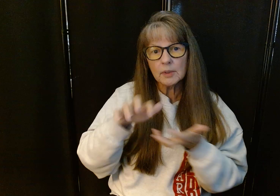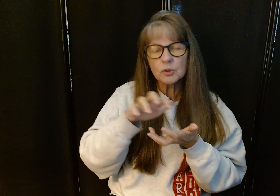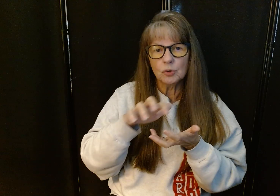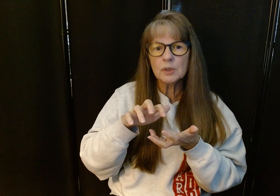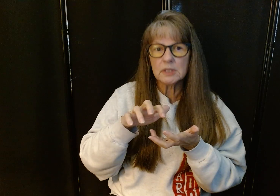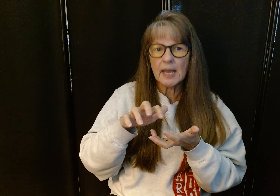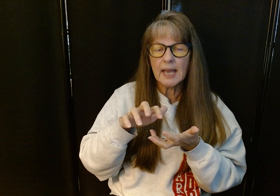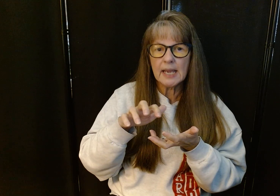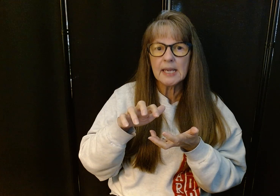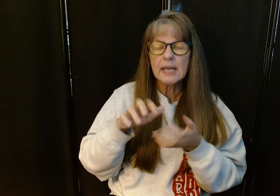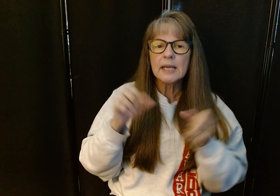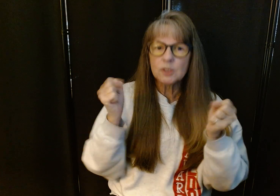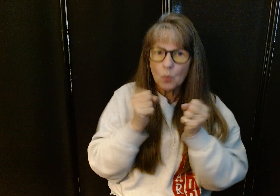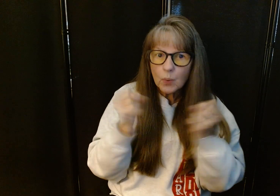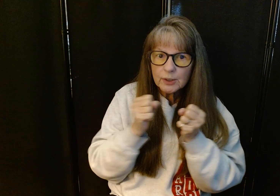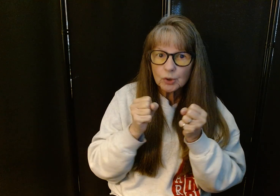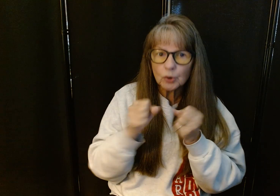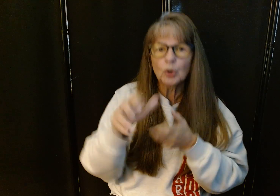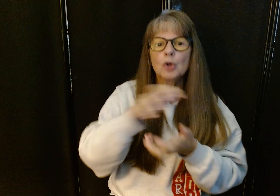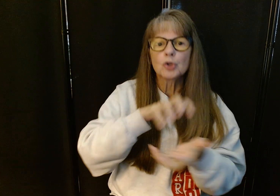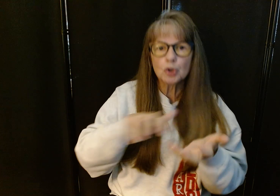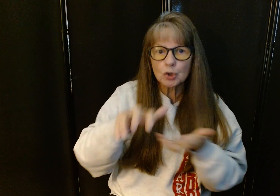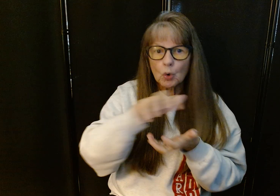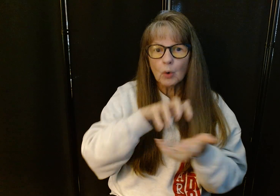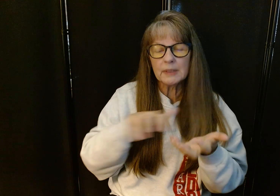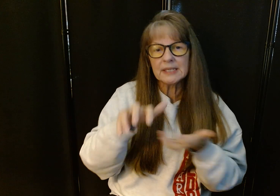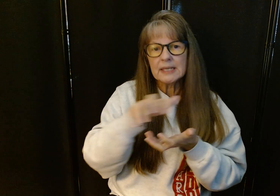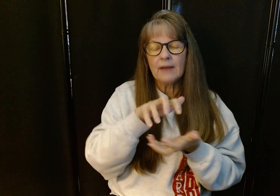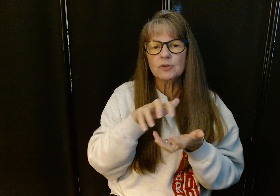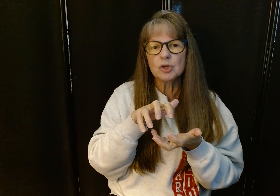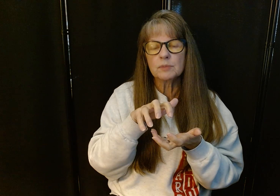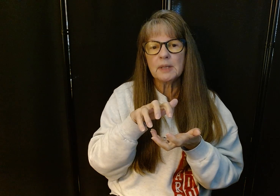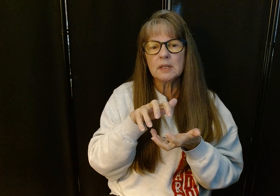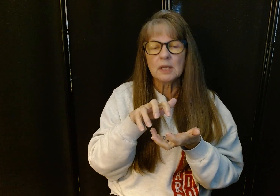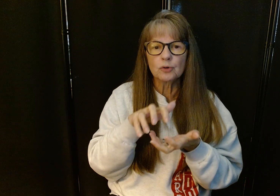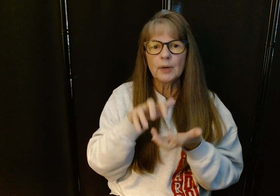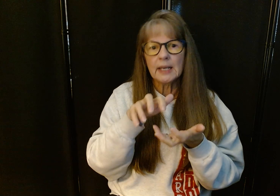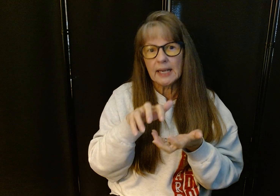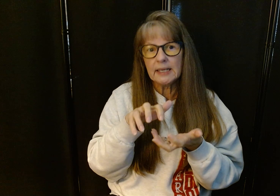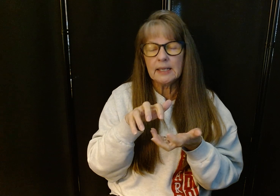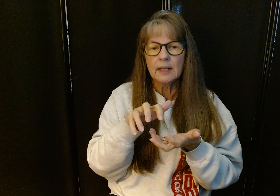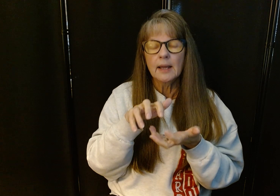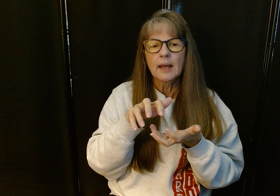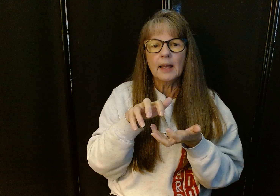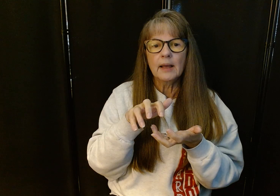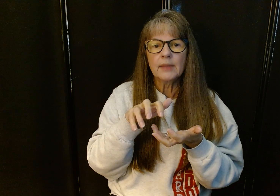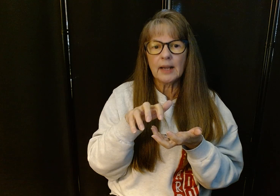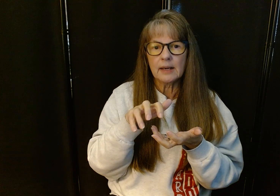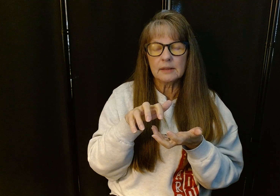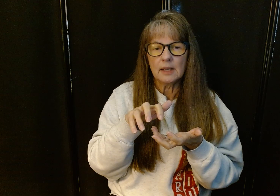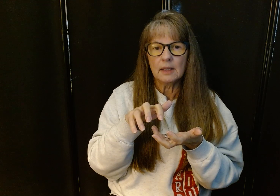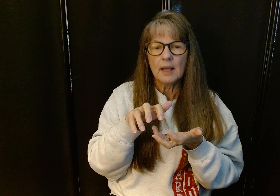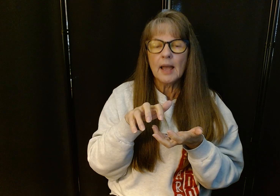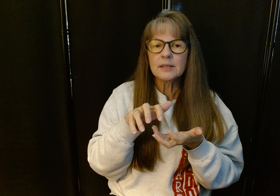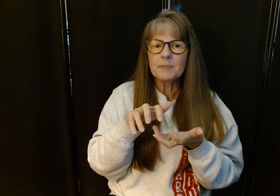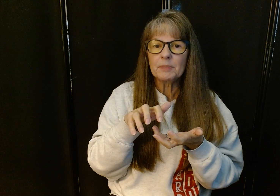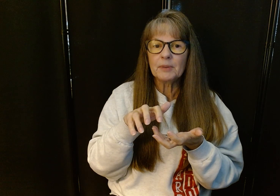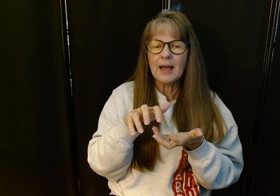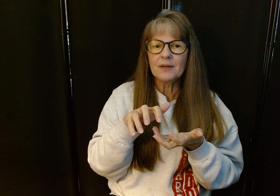you can say it's a winter storm. It doesn't have to just be thunder and lightning and that kind of thing. And some people have